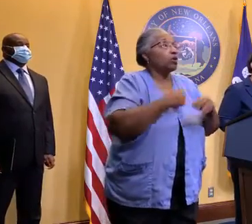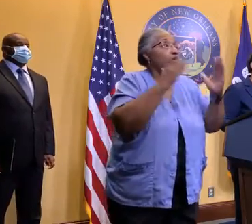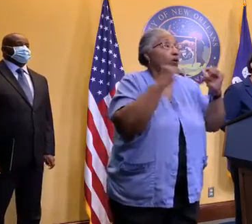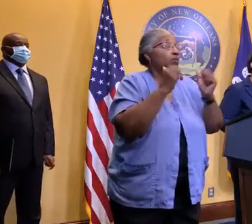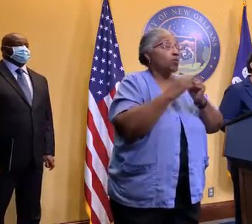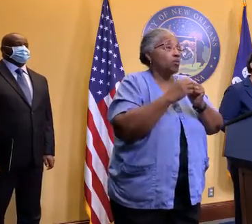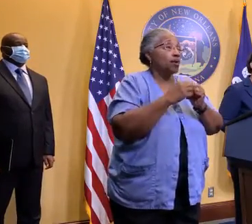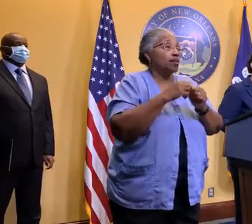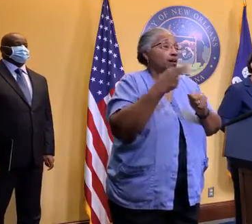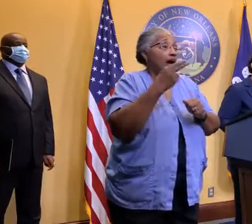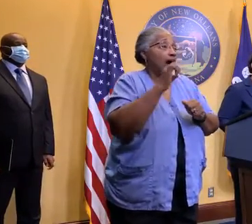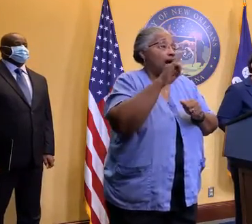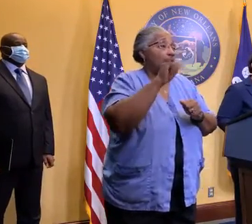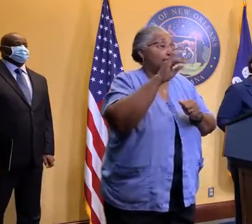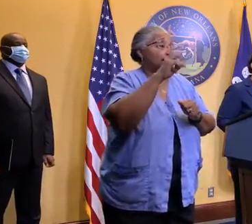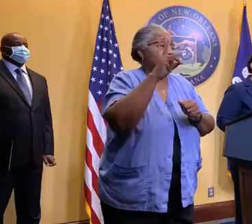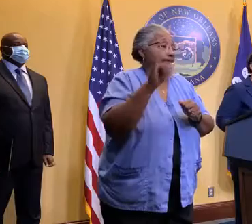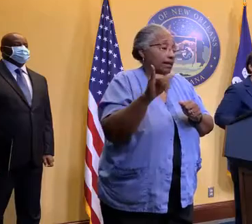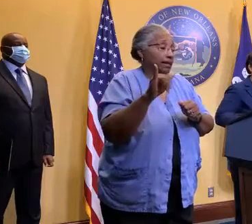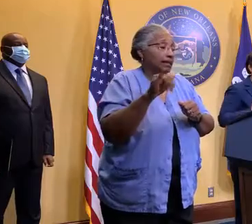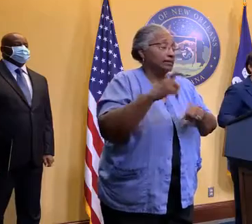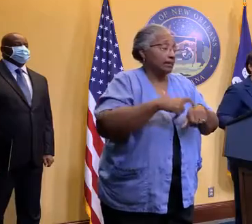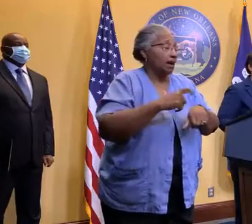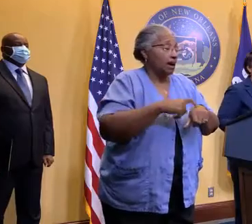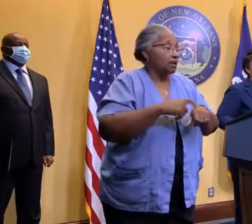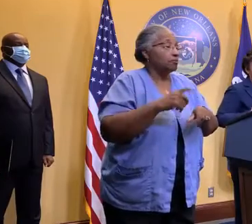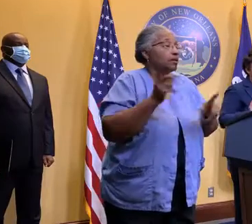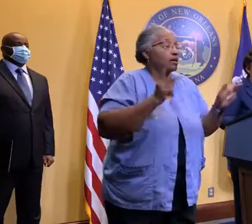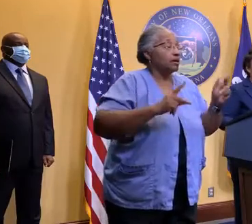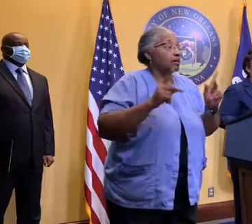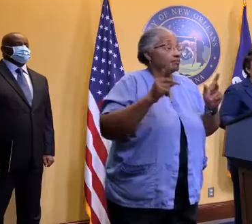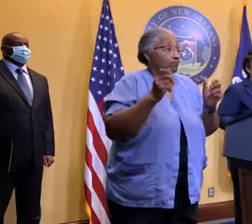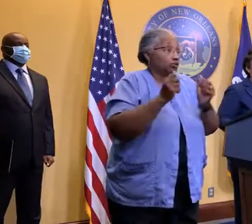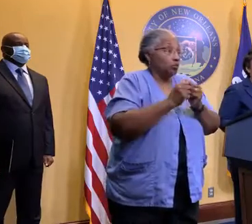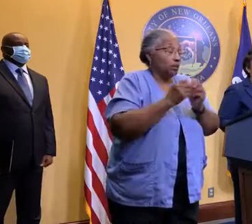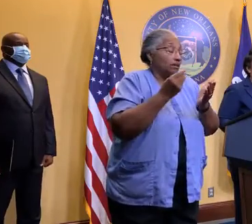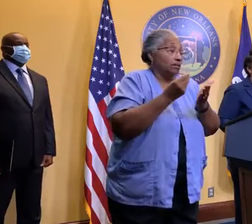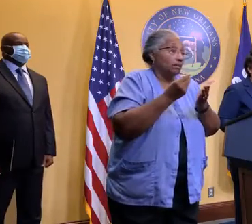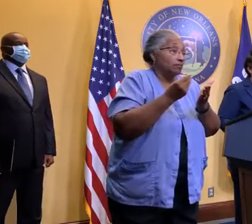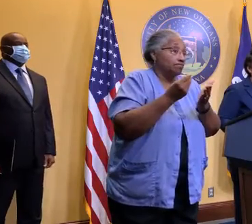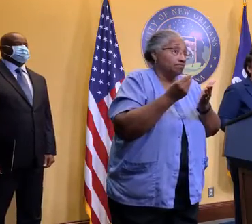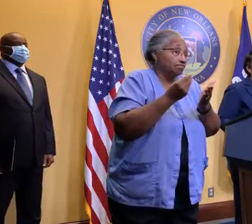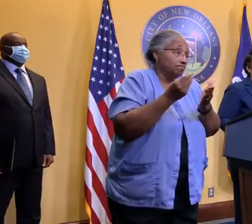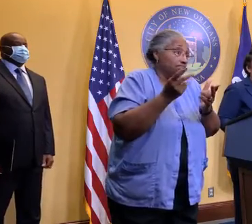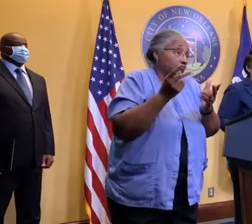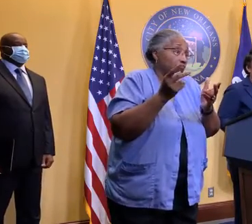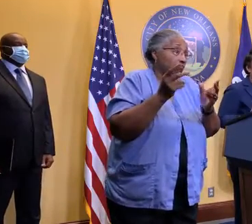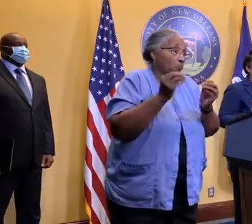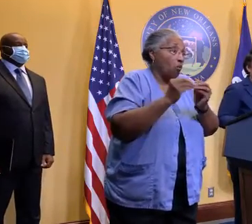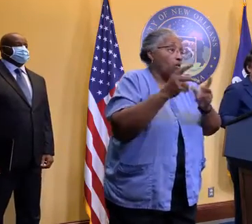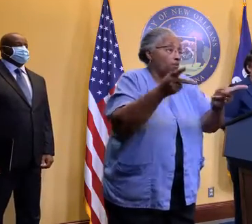season and, feeling the love that folks will, and then of course with the economy opening, back up,